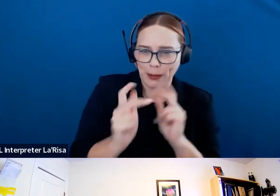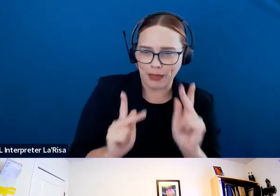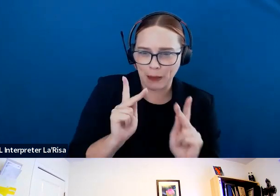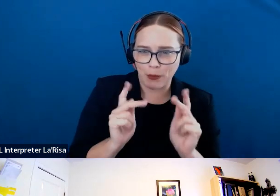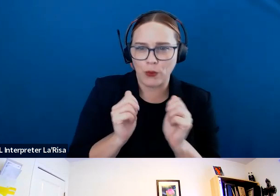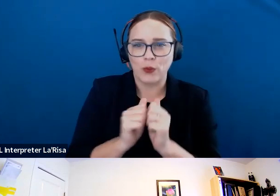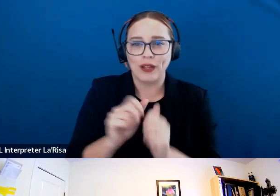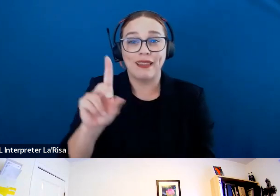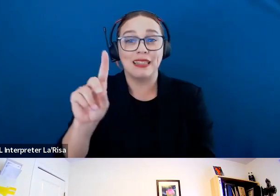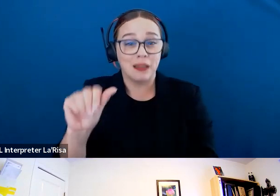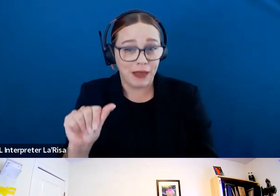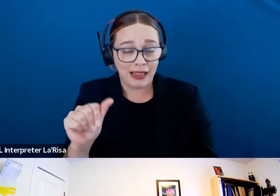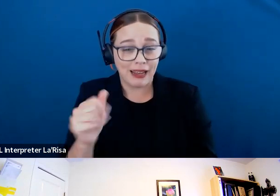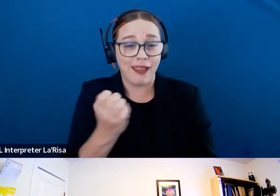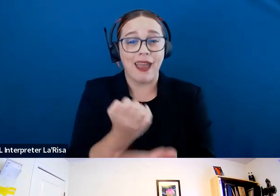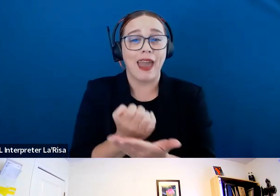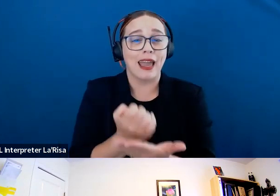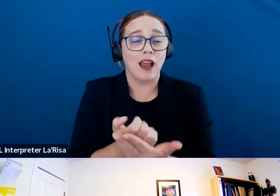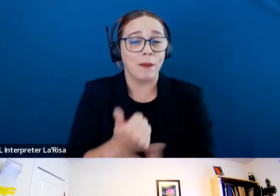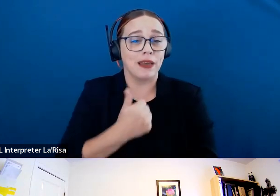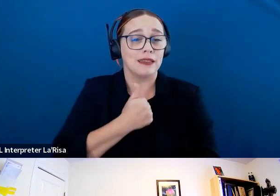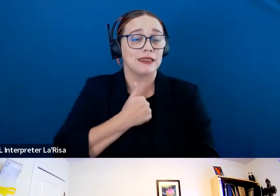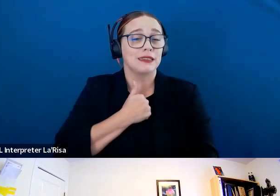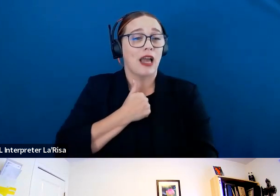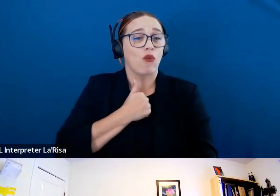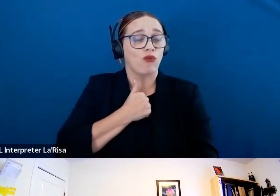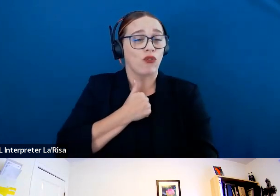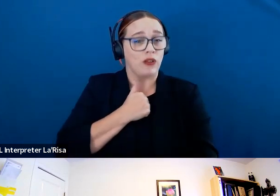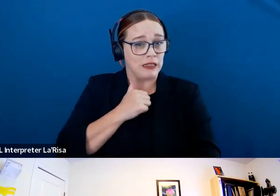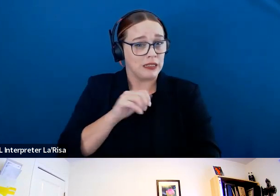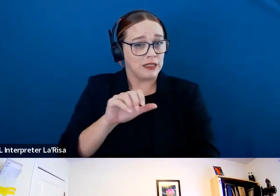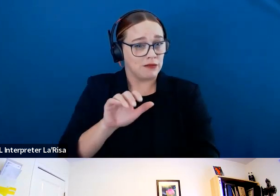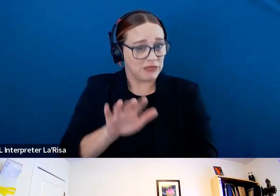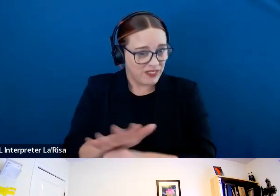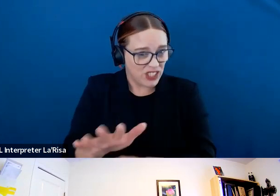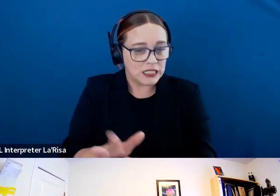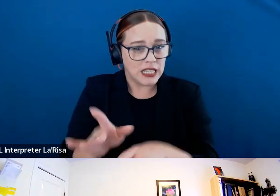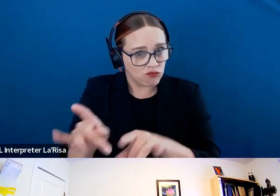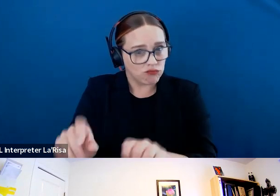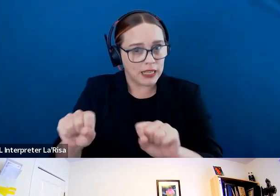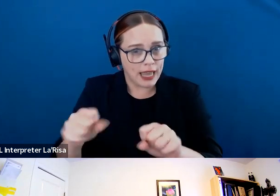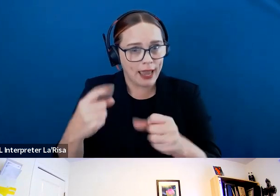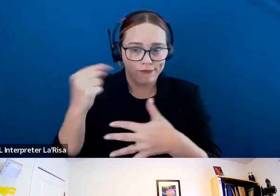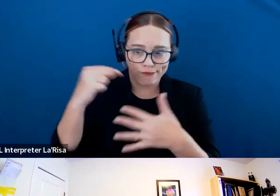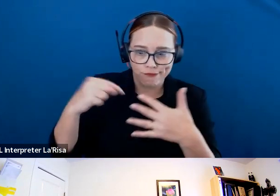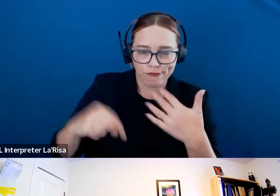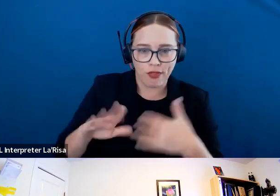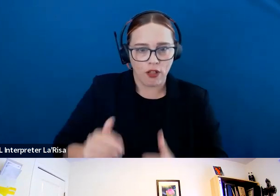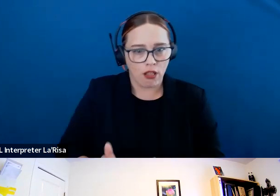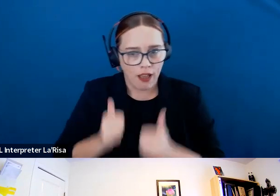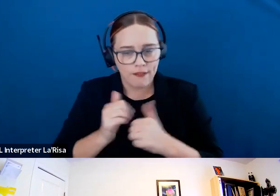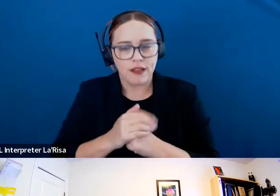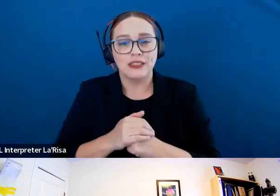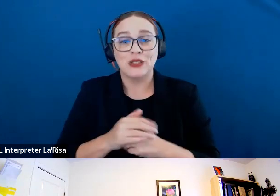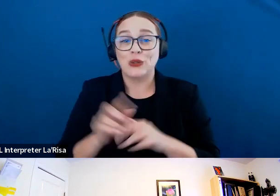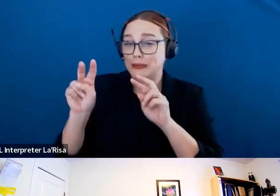economic self-sufficiency or partnership development. And so stay tuned. April and the DETAC have some really exciting